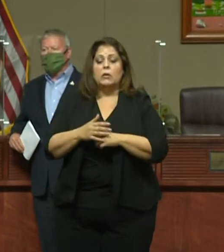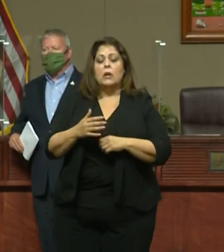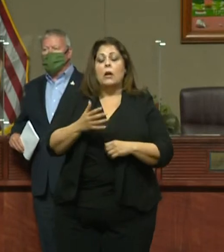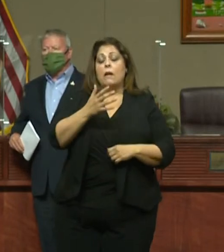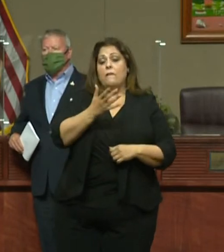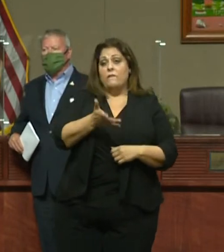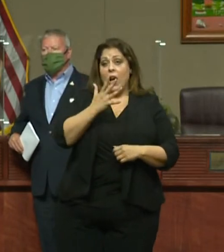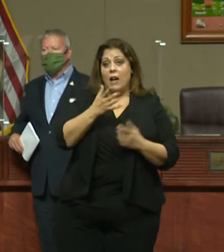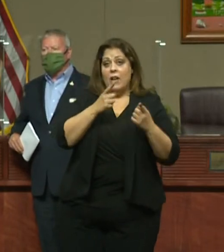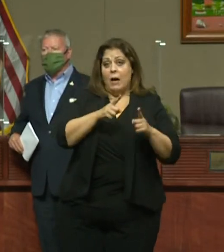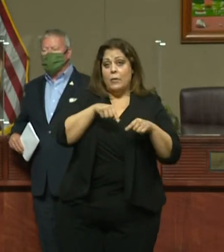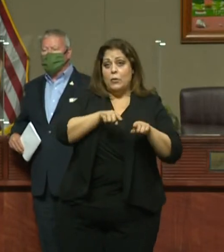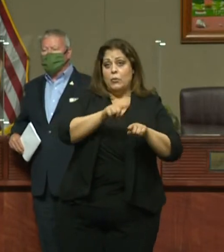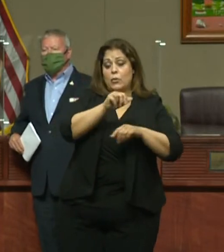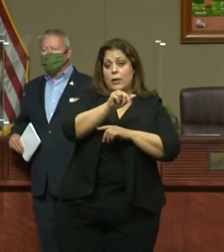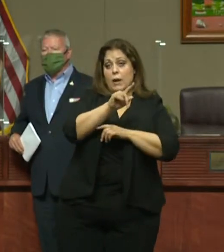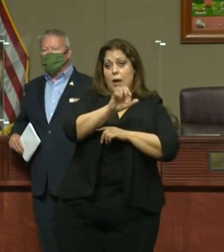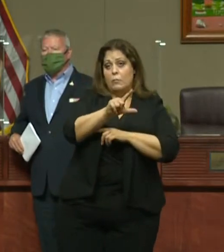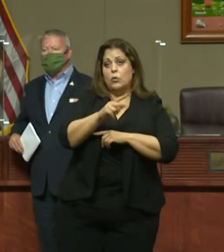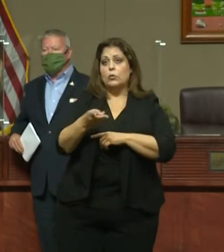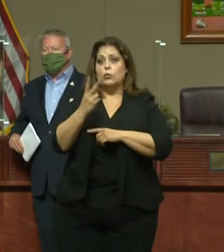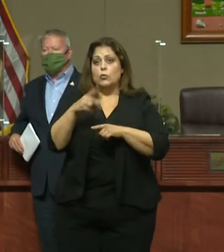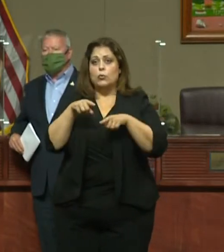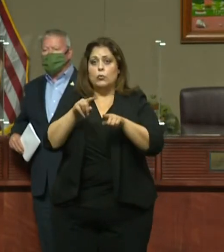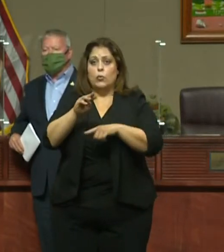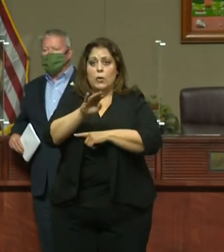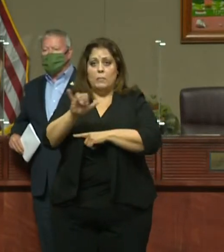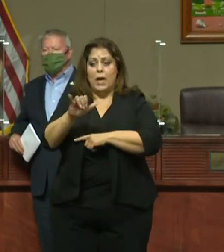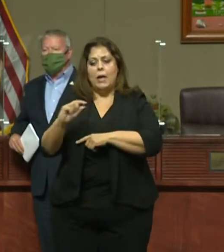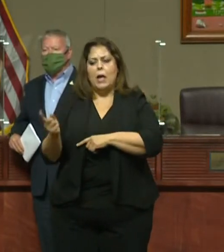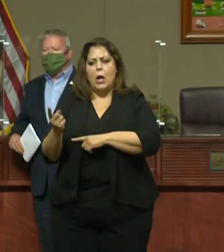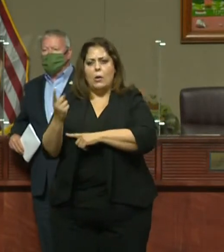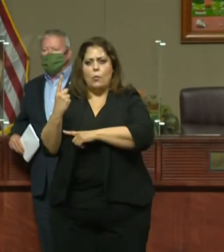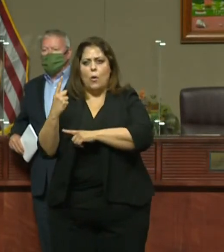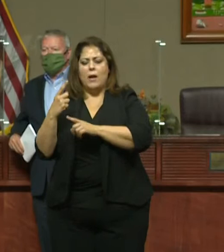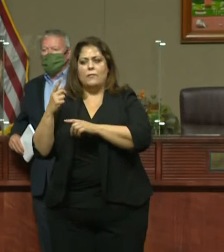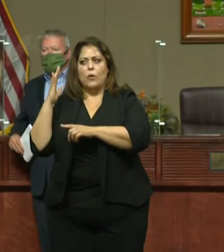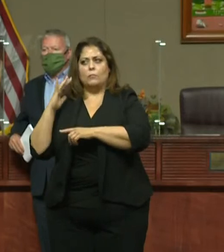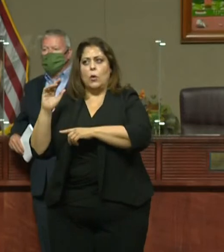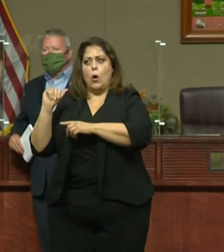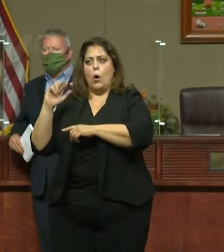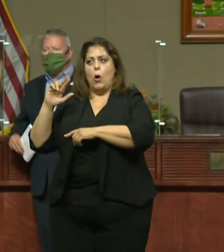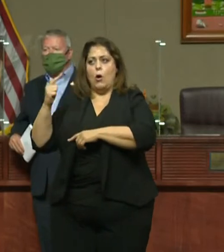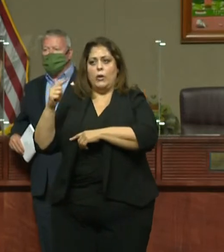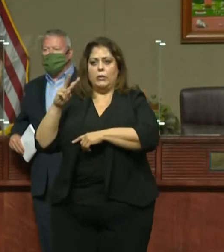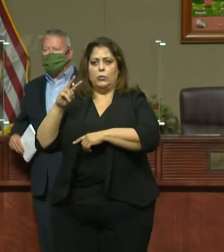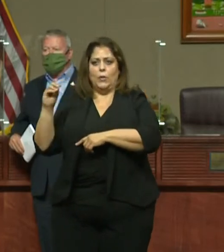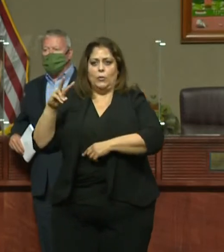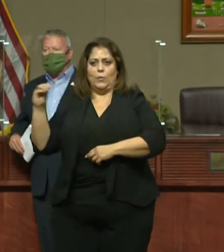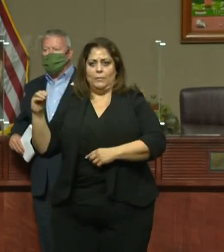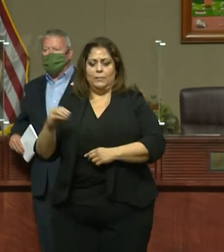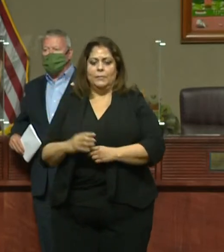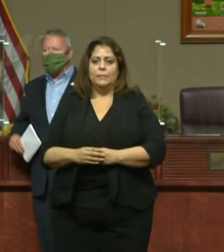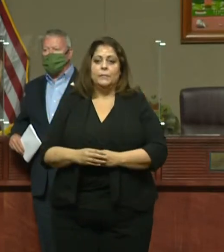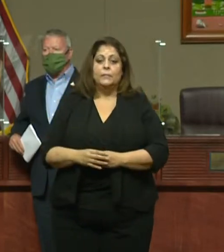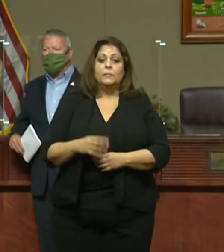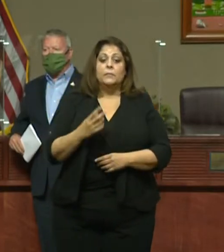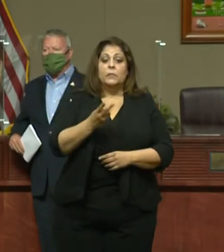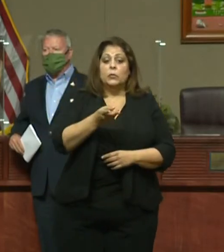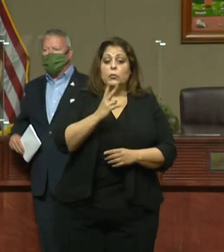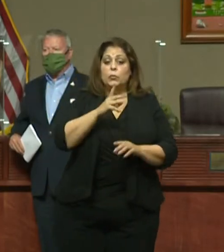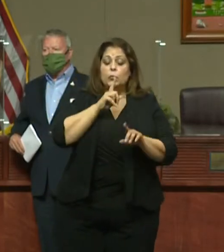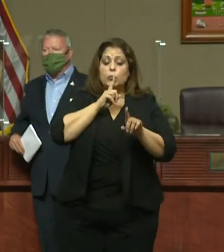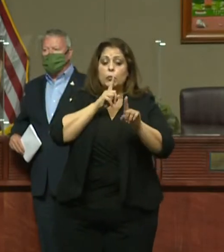April, 2 of the dates of death are from May, and 1 date of death was from August 2020. 2 were reported